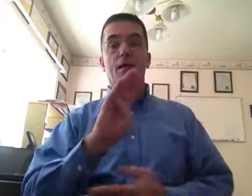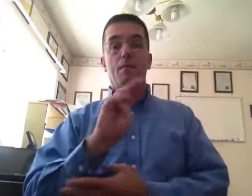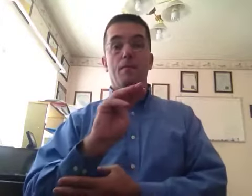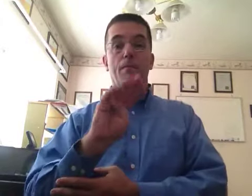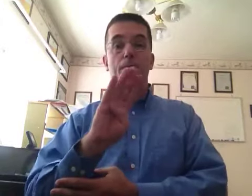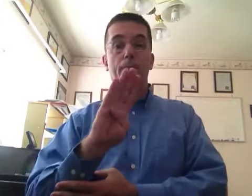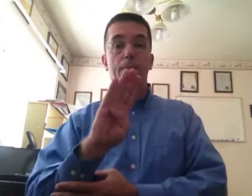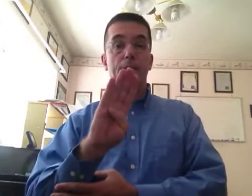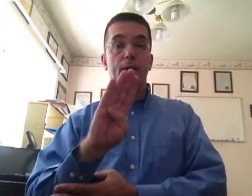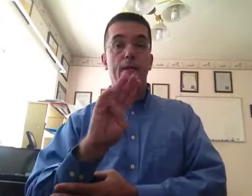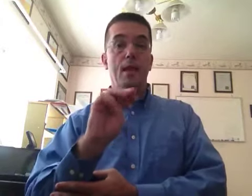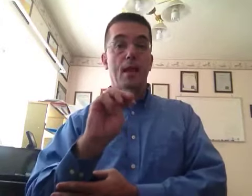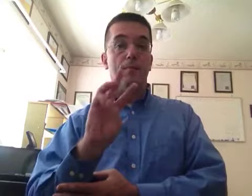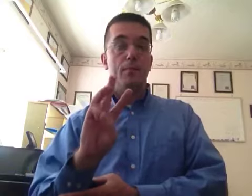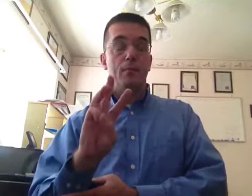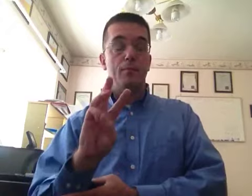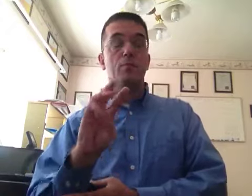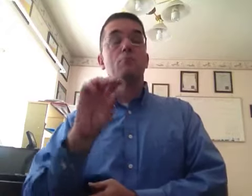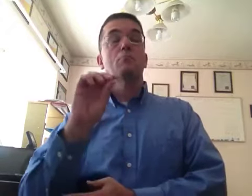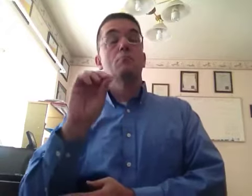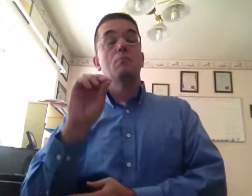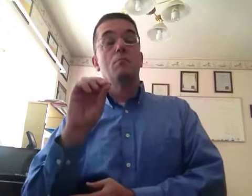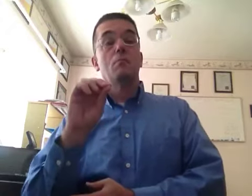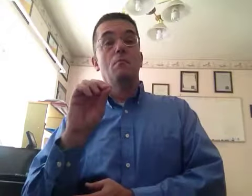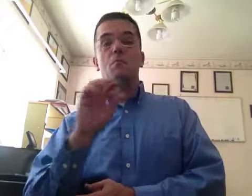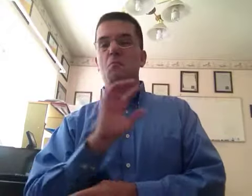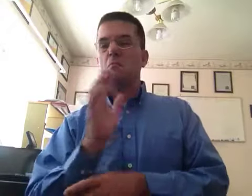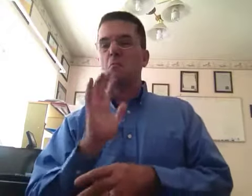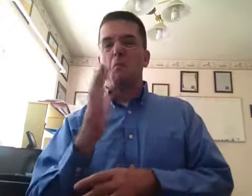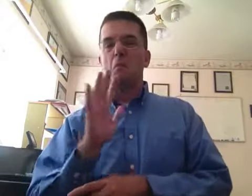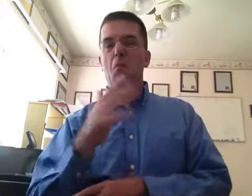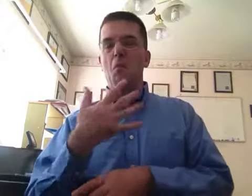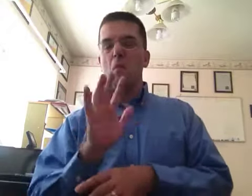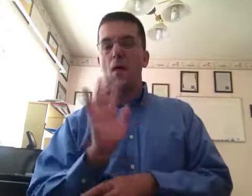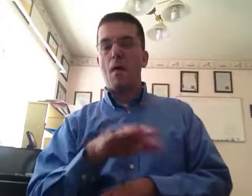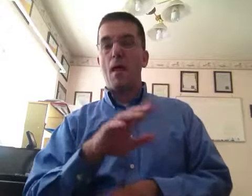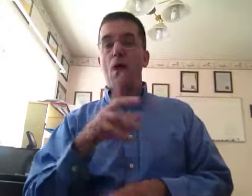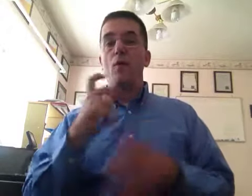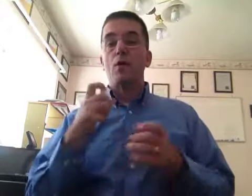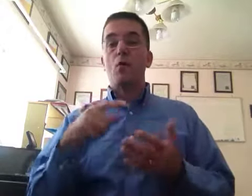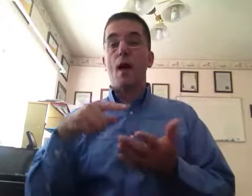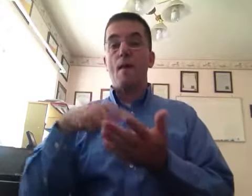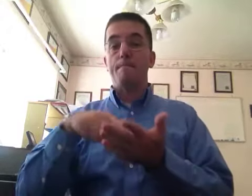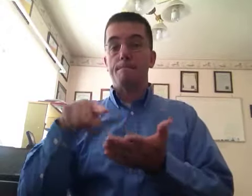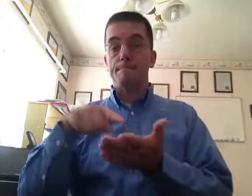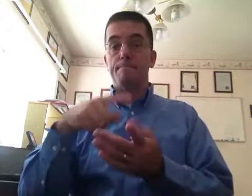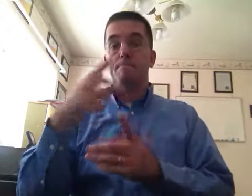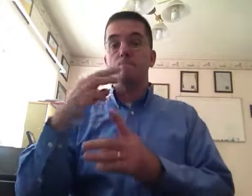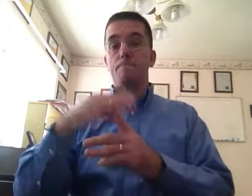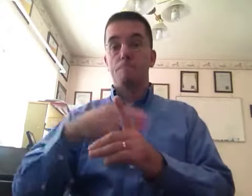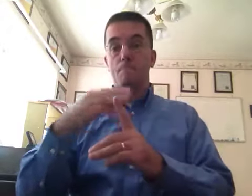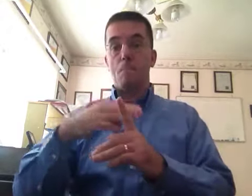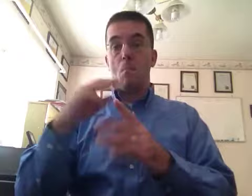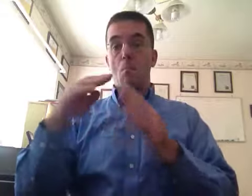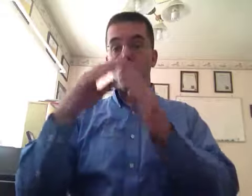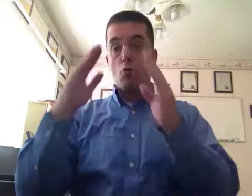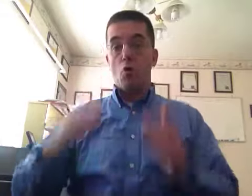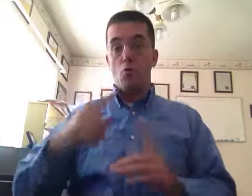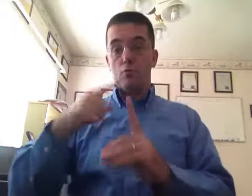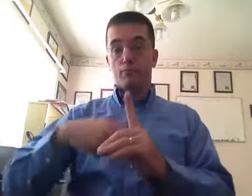888-825-5225 or online at DaveRamsey.com. Click Dave's email. Please keep those brief and to the point, and we will do our best